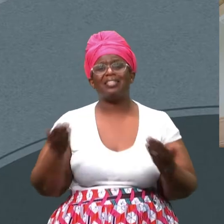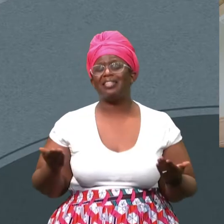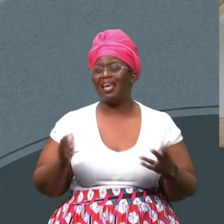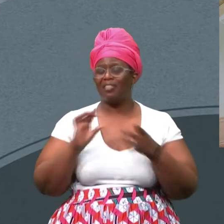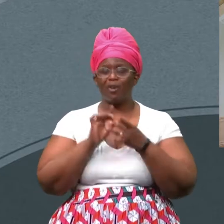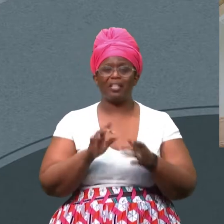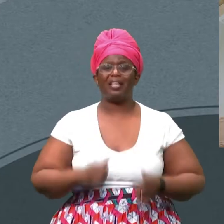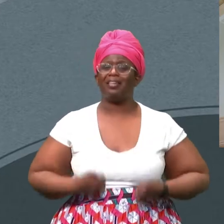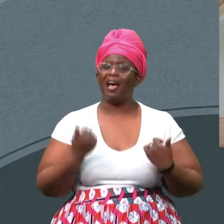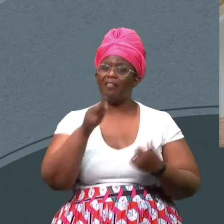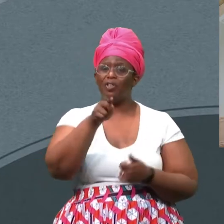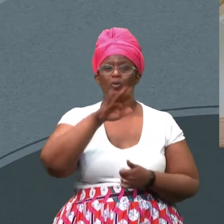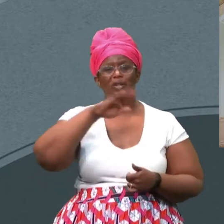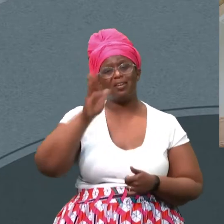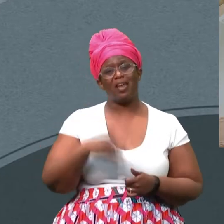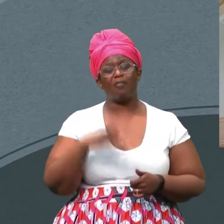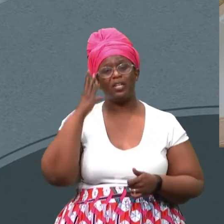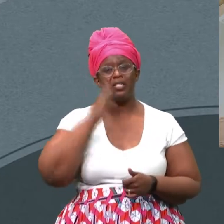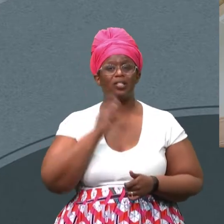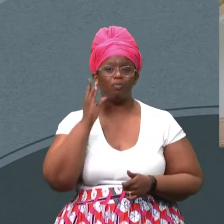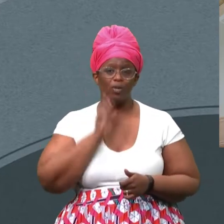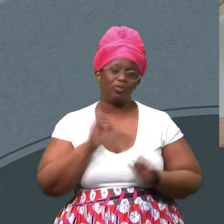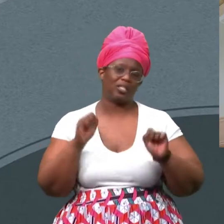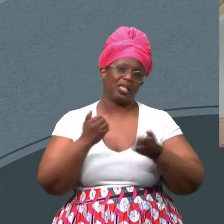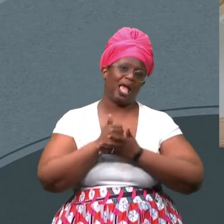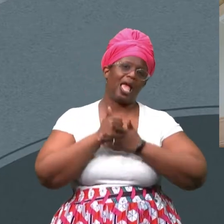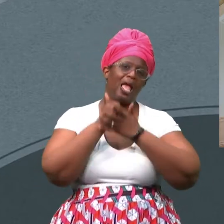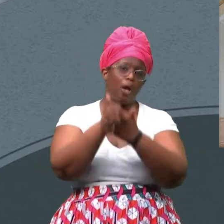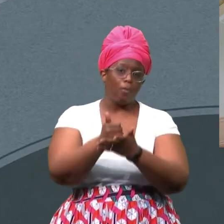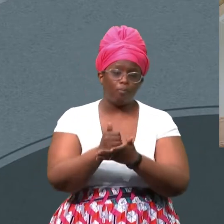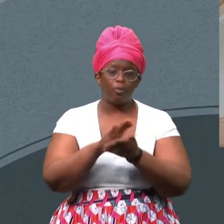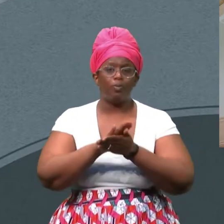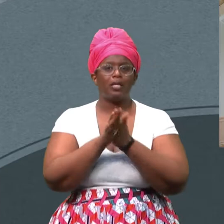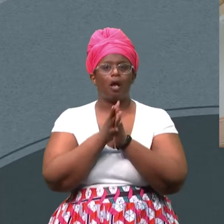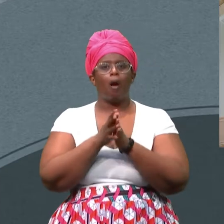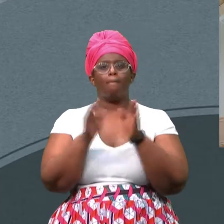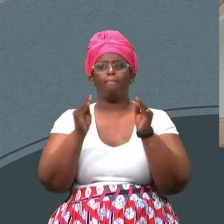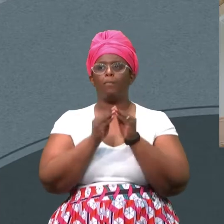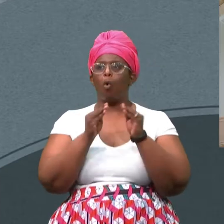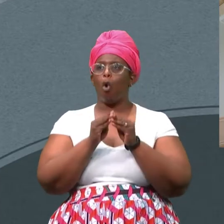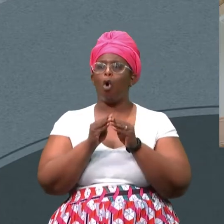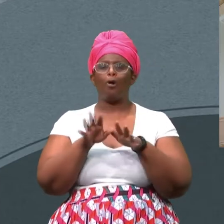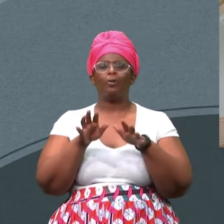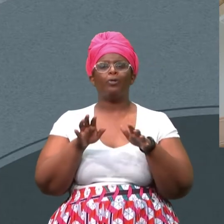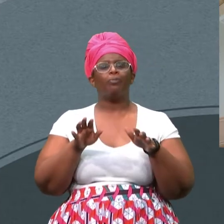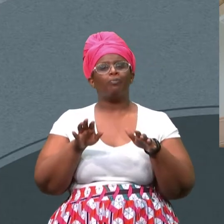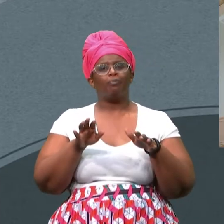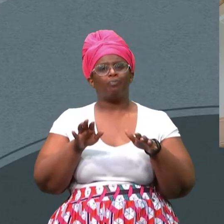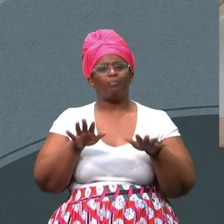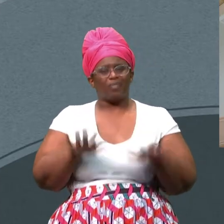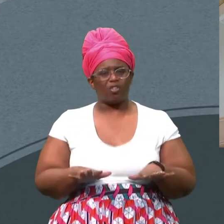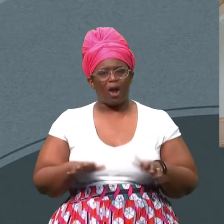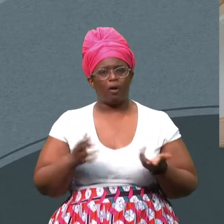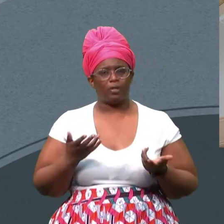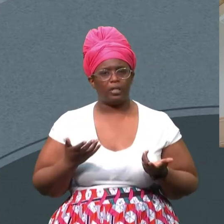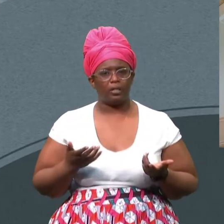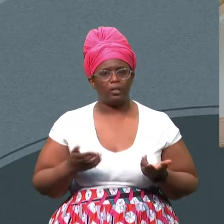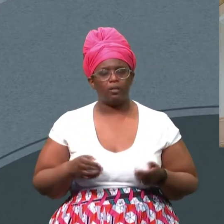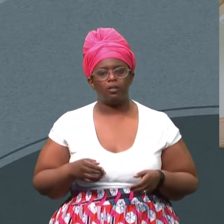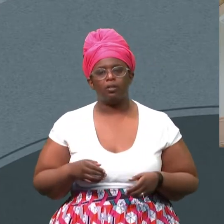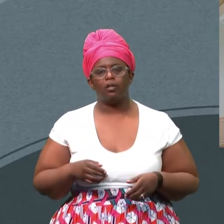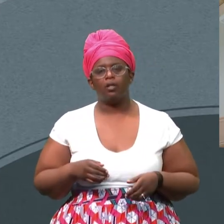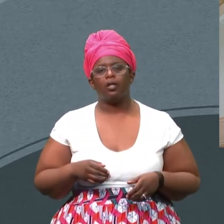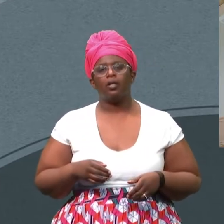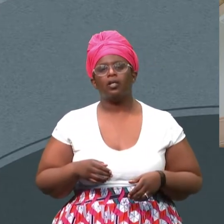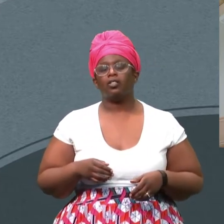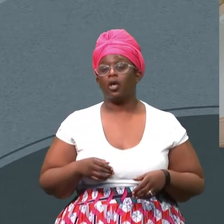never experience that would have helped you become more grounded than you are. But I grew up in a context, in a culture where you didn't hang